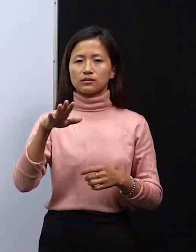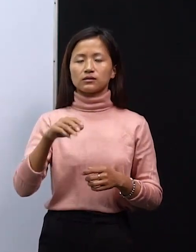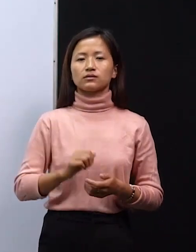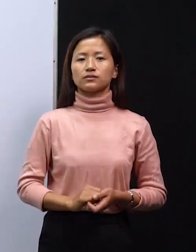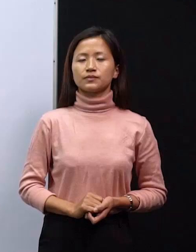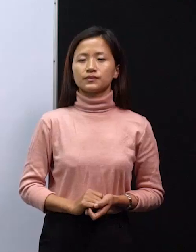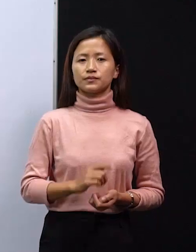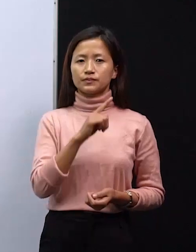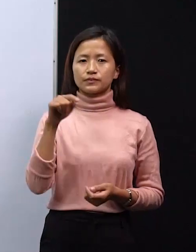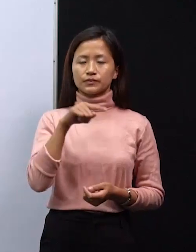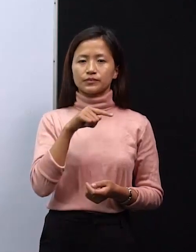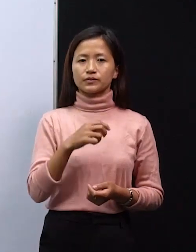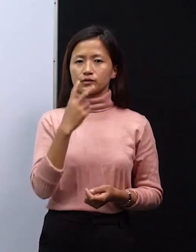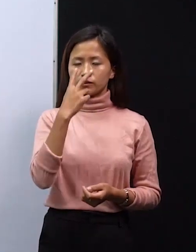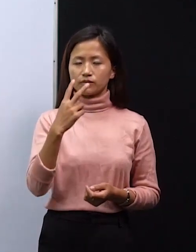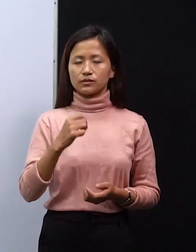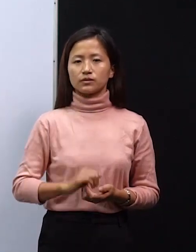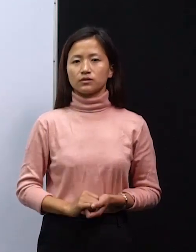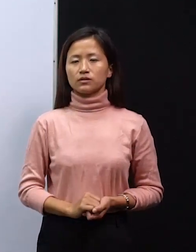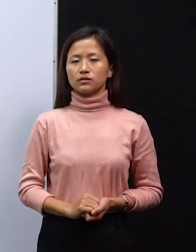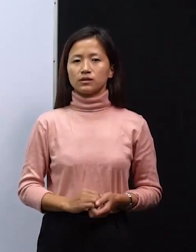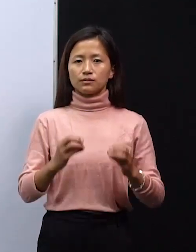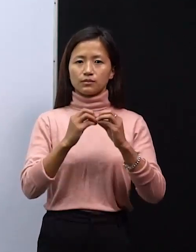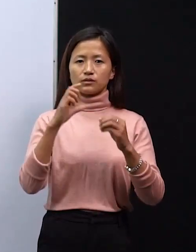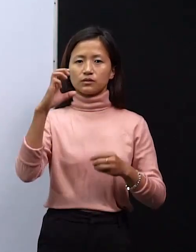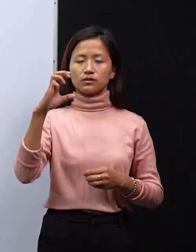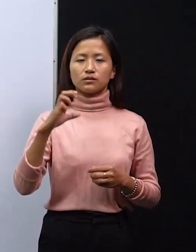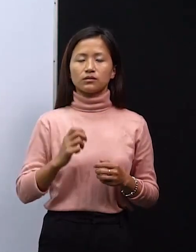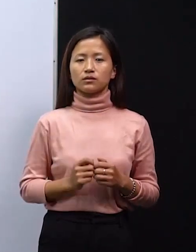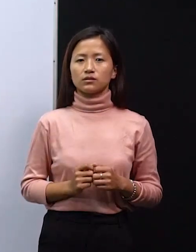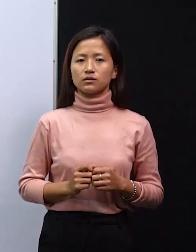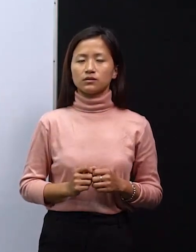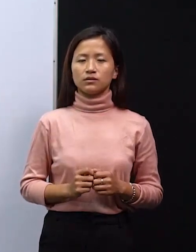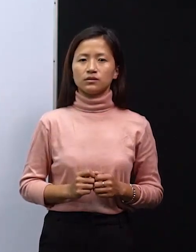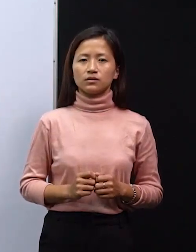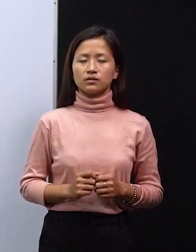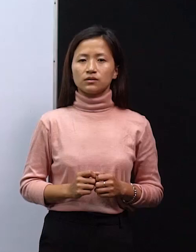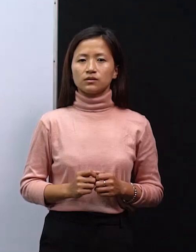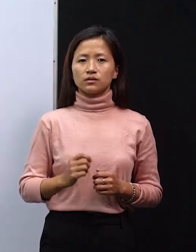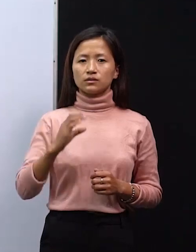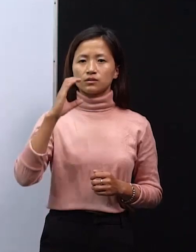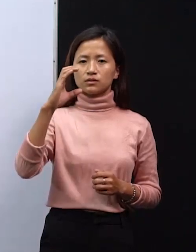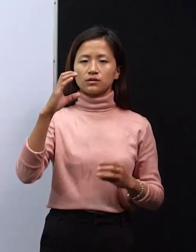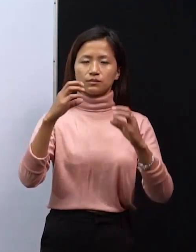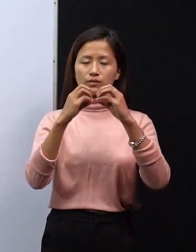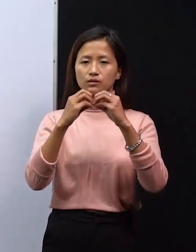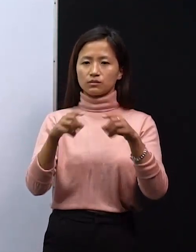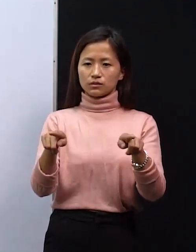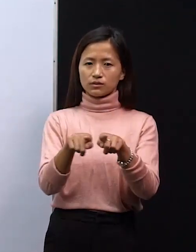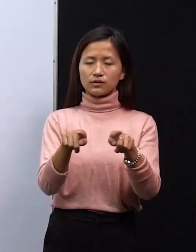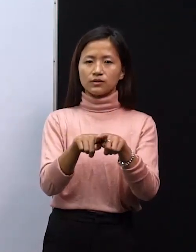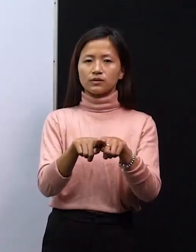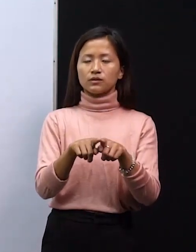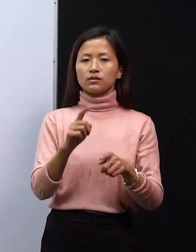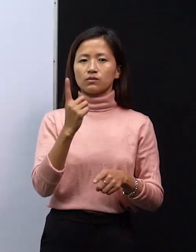And if you look at BC, there's CB, both are same. So one